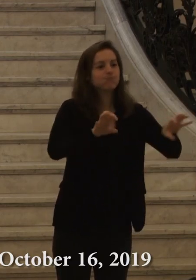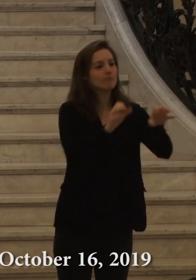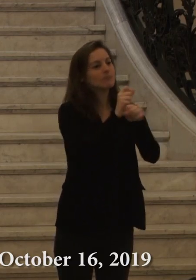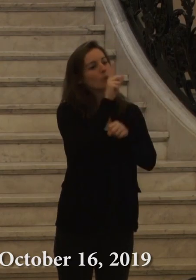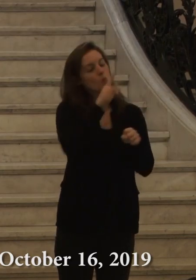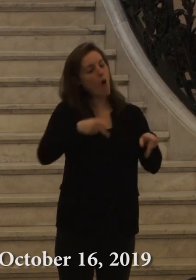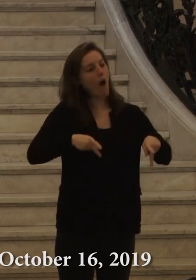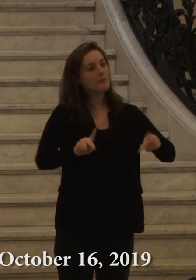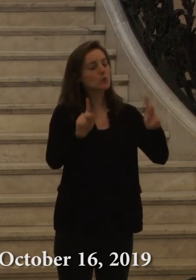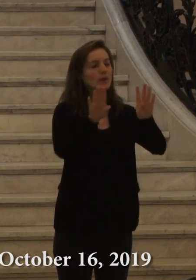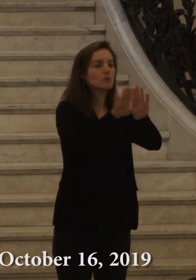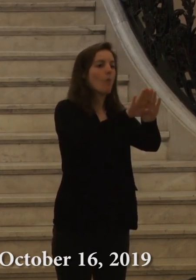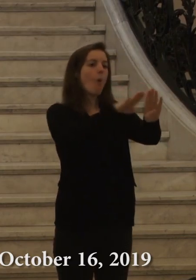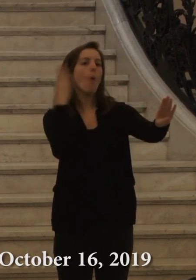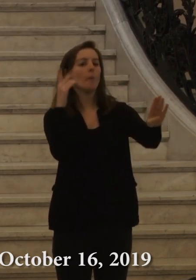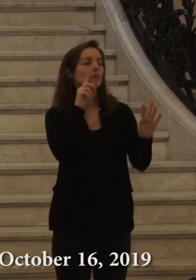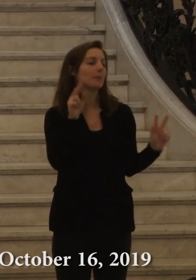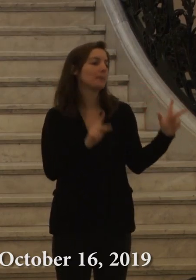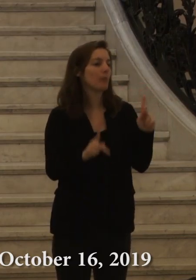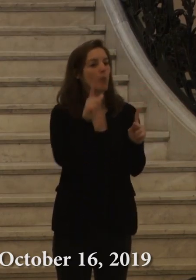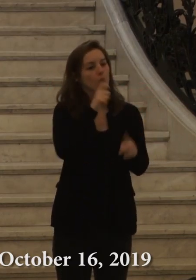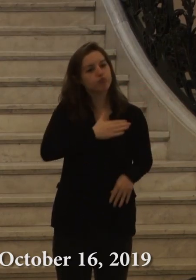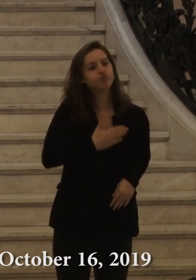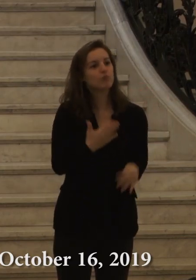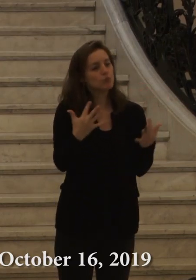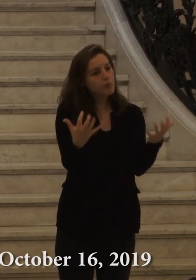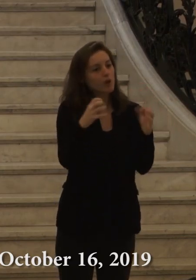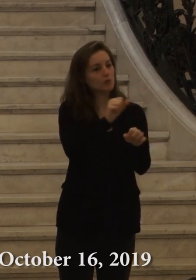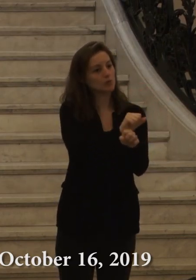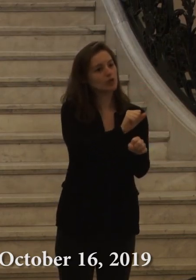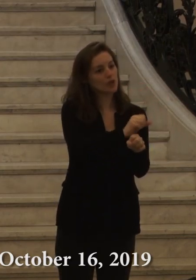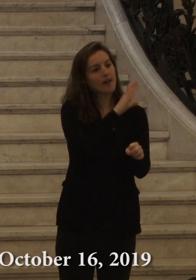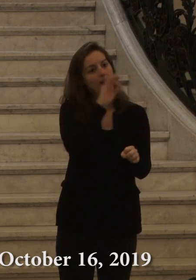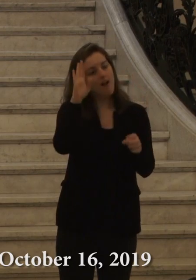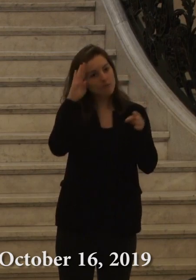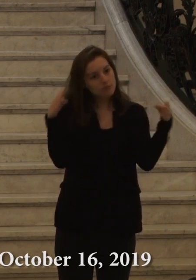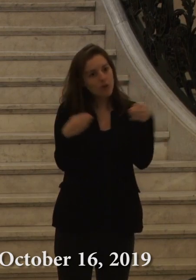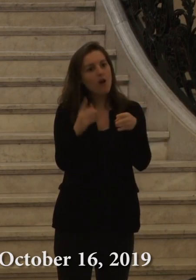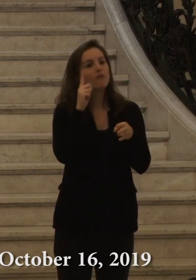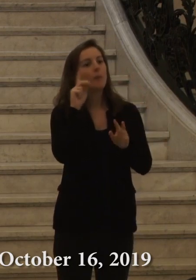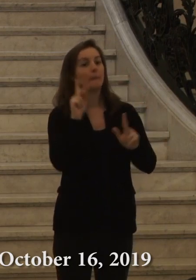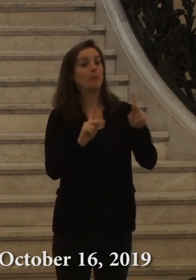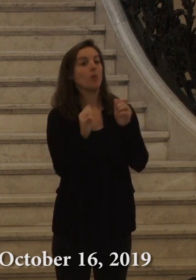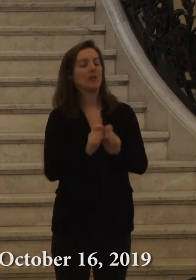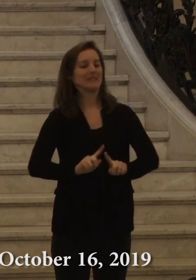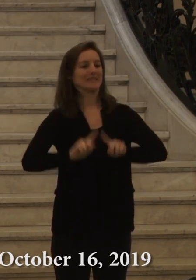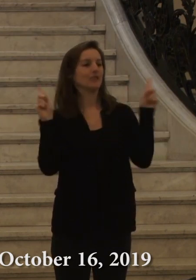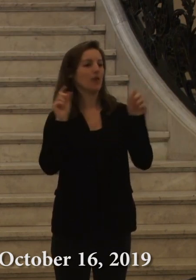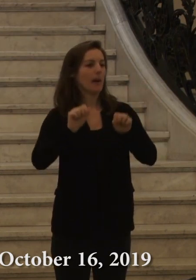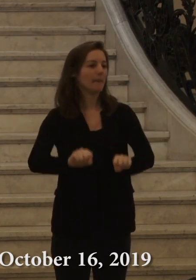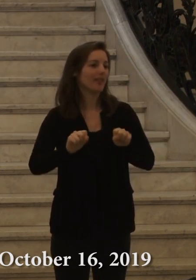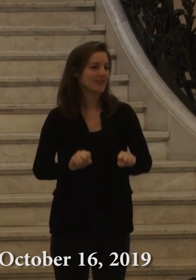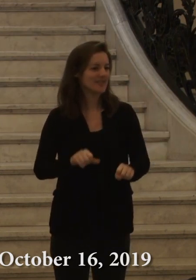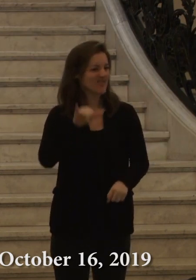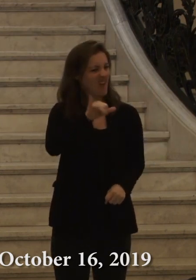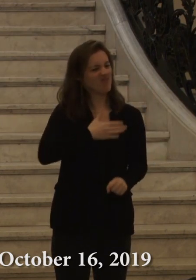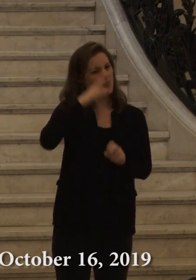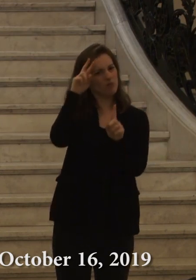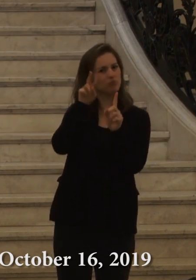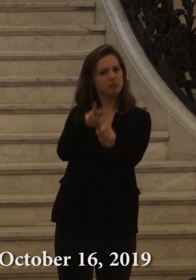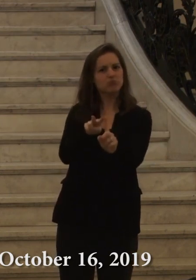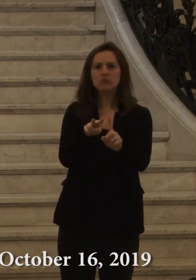of opportunities for individuals who want to work, and particularly for individuals who have different abilities. And that is how I think about disability.